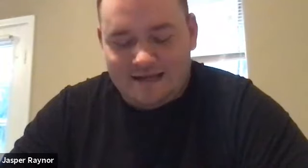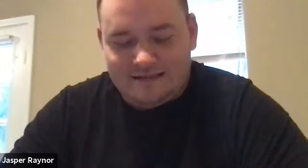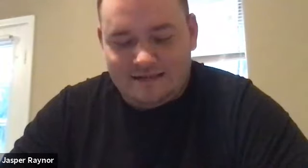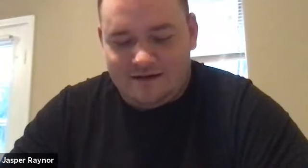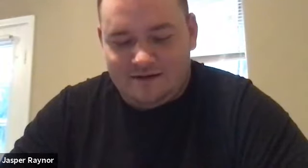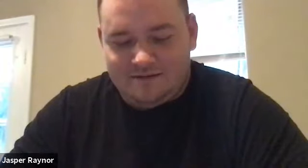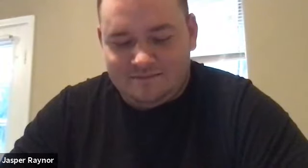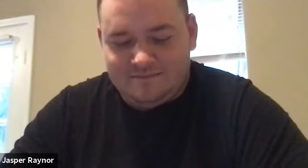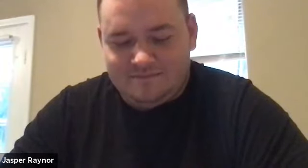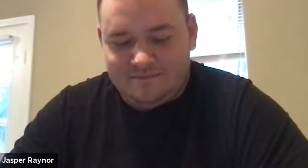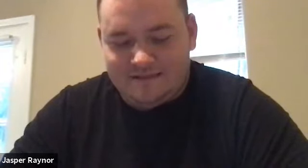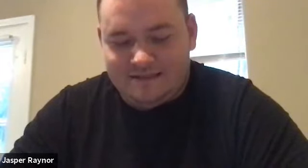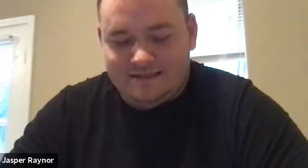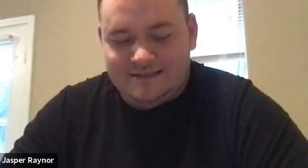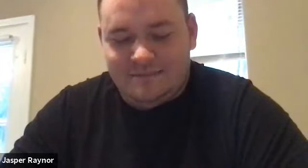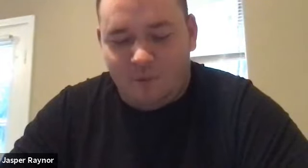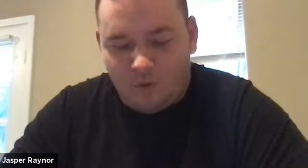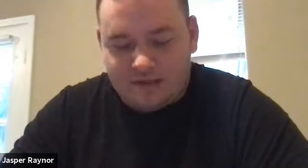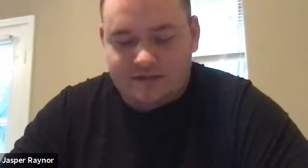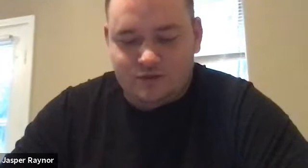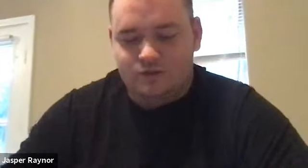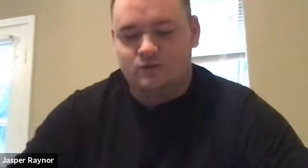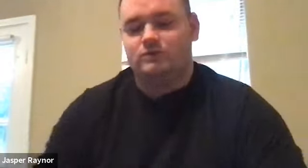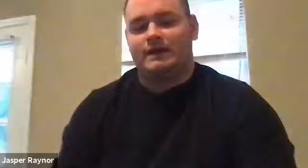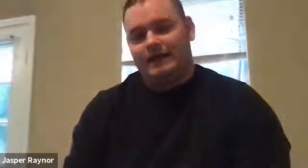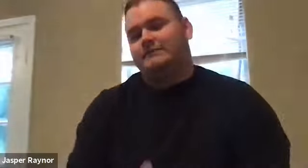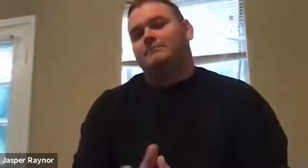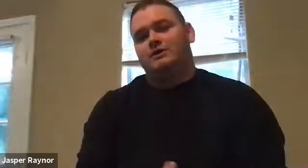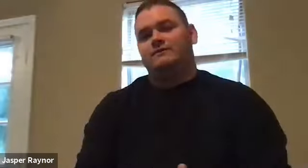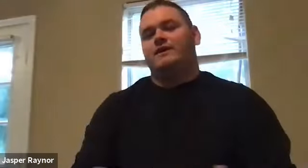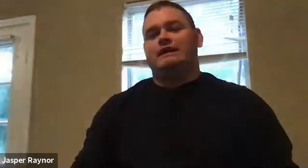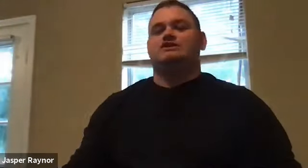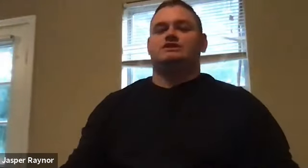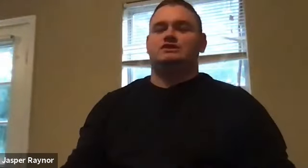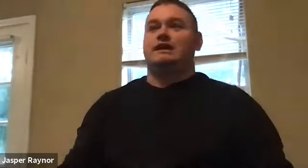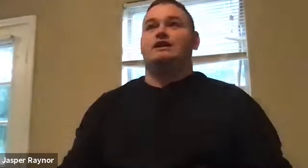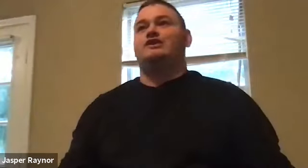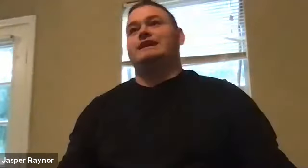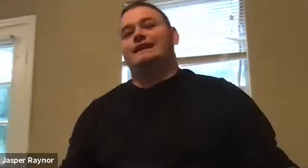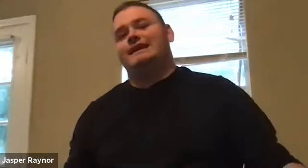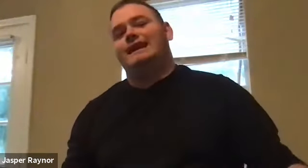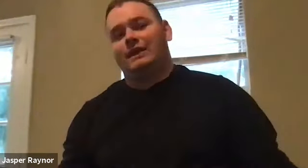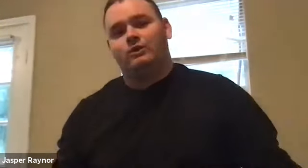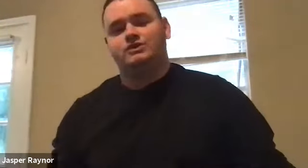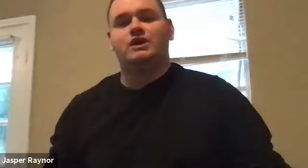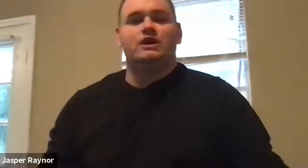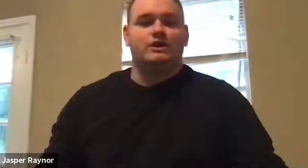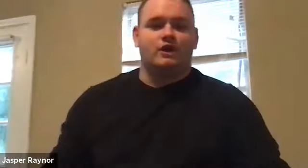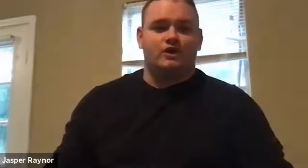And this is important to, again, build a foundation, just like learning any language. You learn how